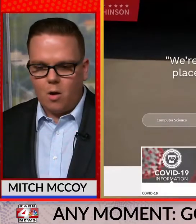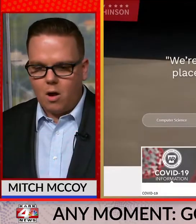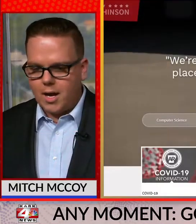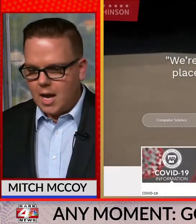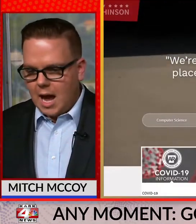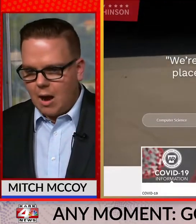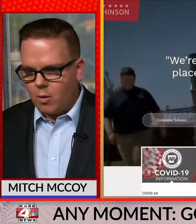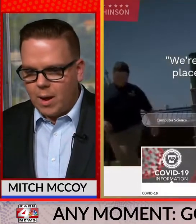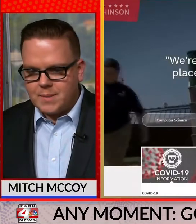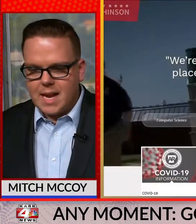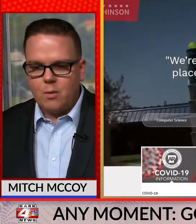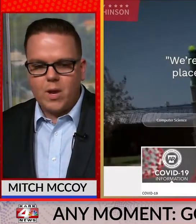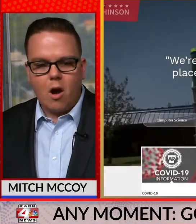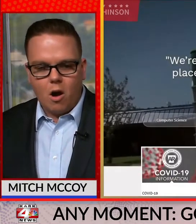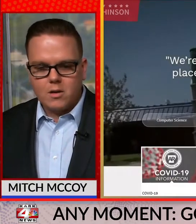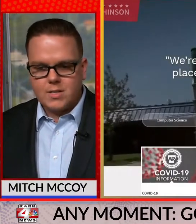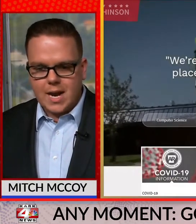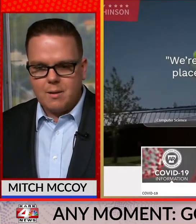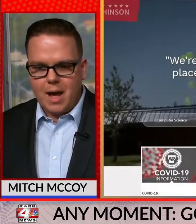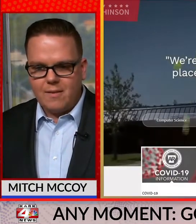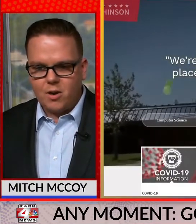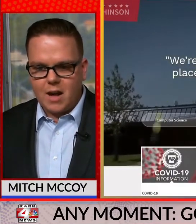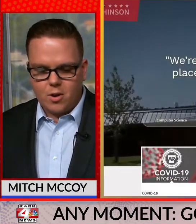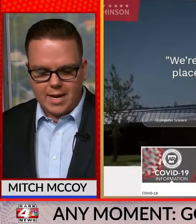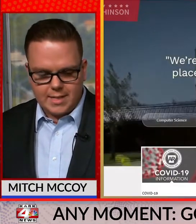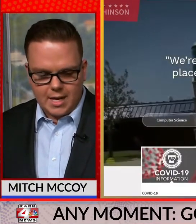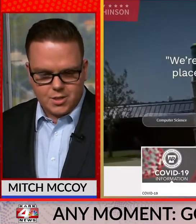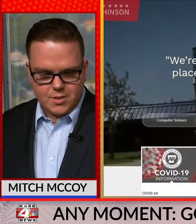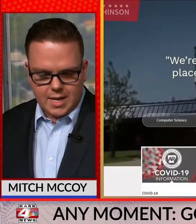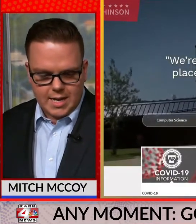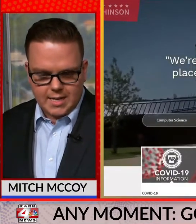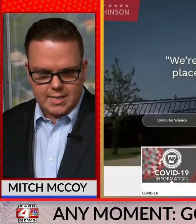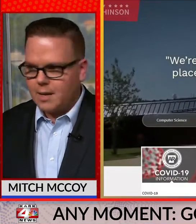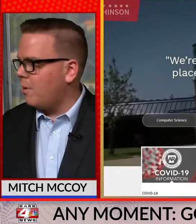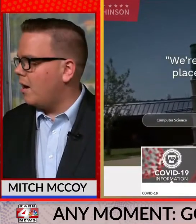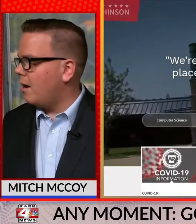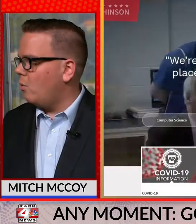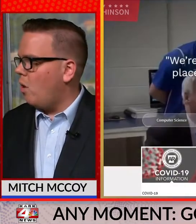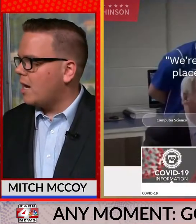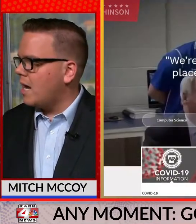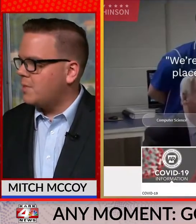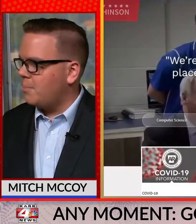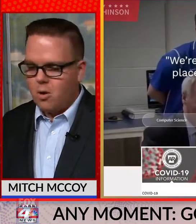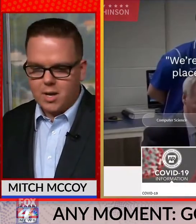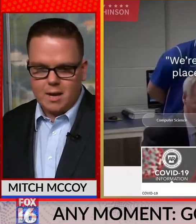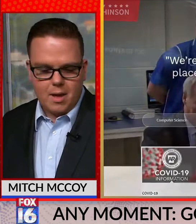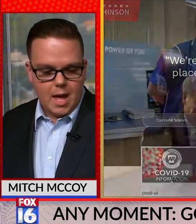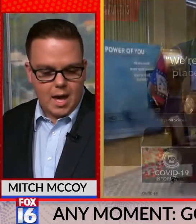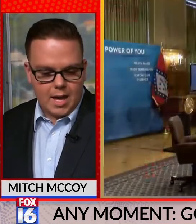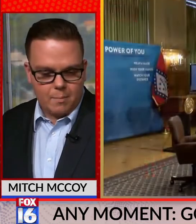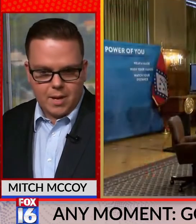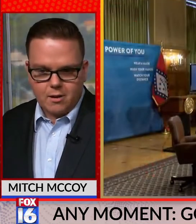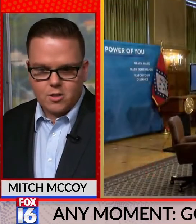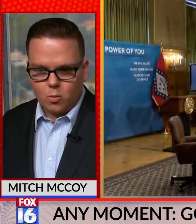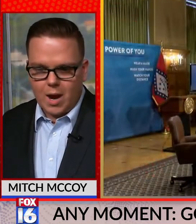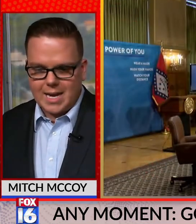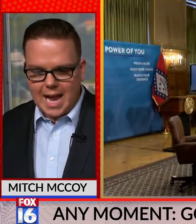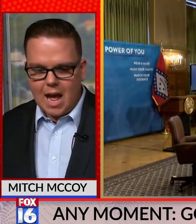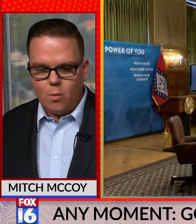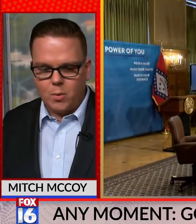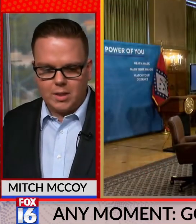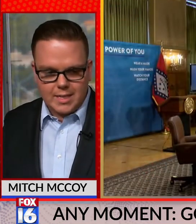now on our website. We are standing by for Governor Asa Hutchinson. He is walking up to the podium, it appears